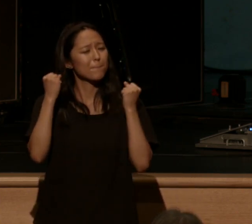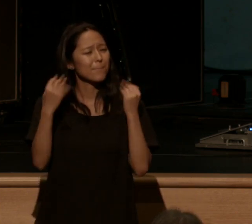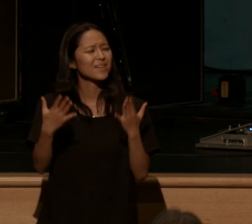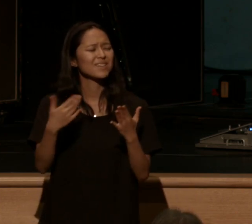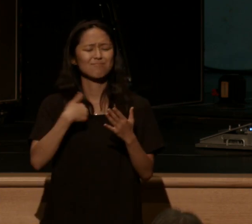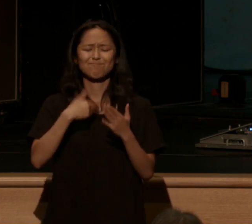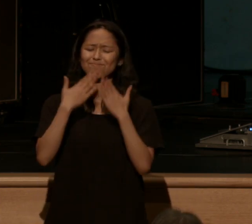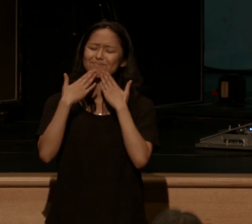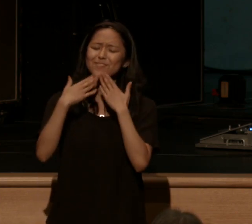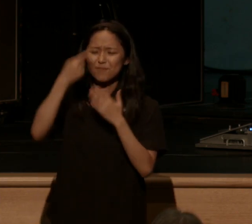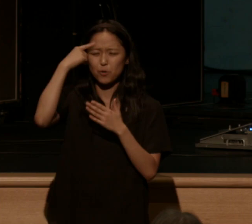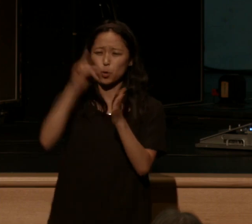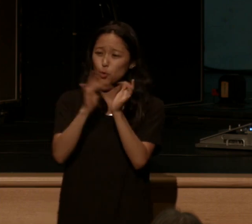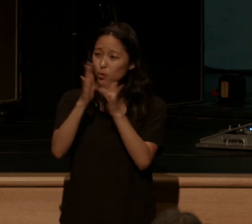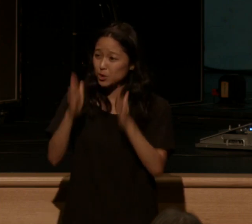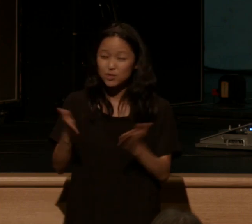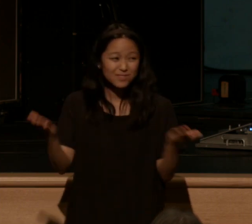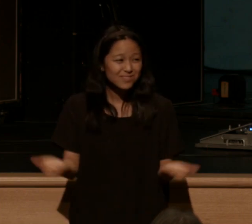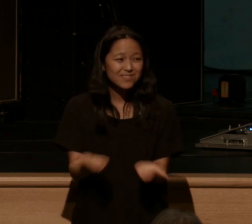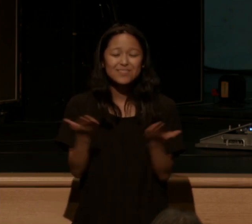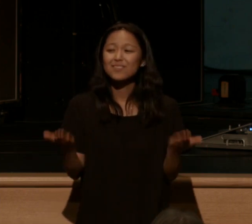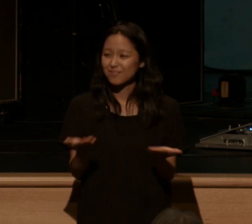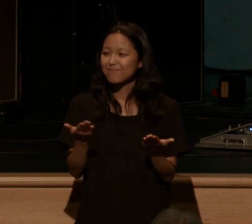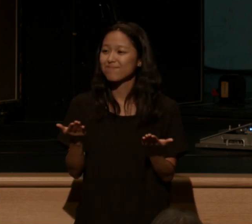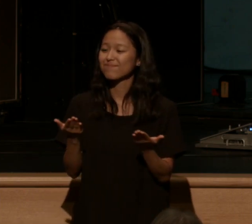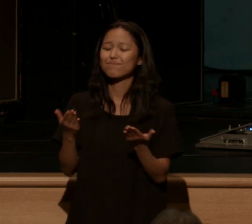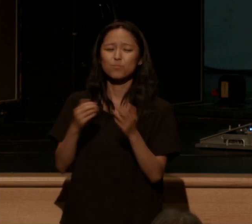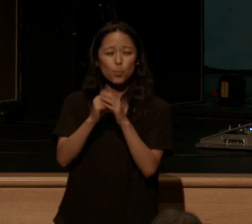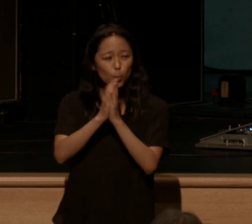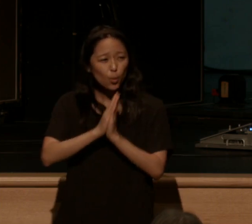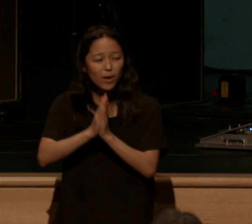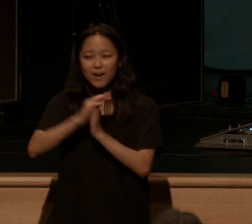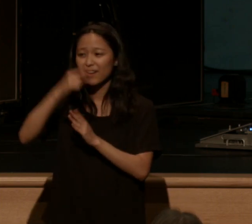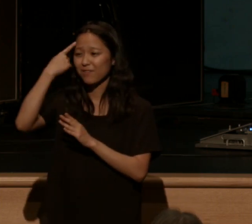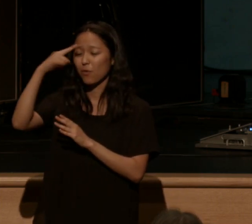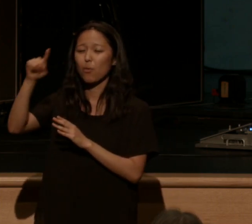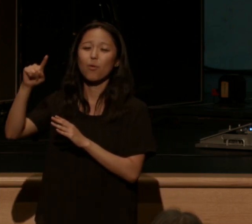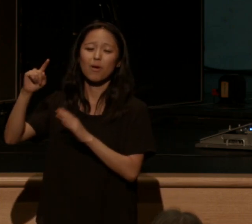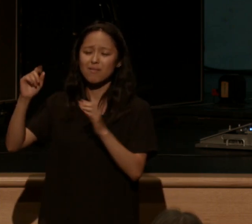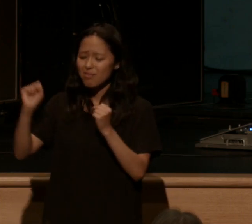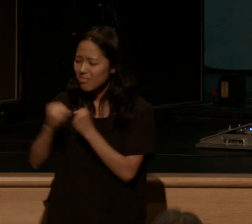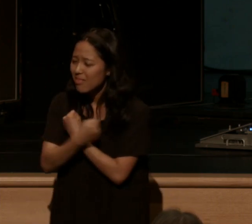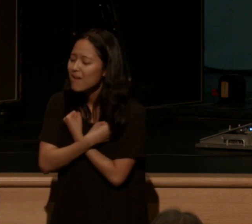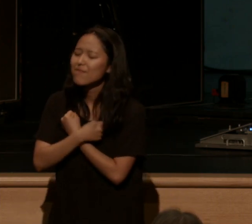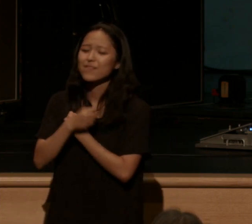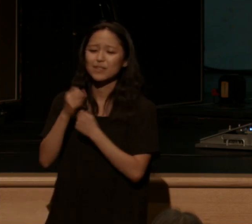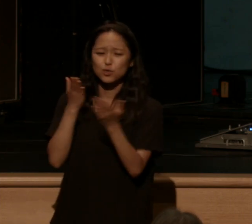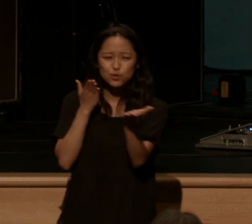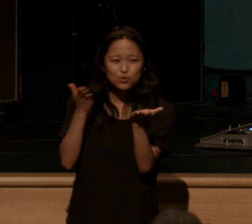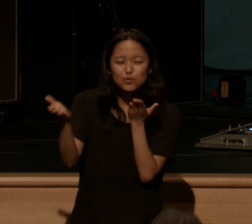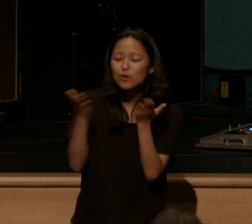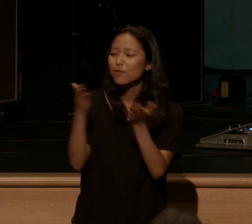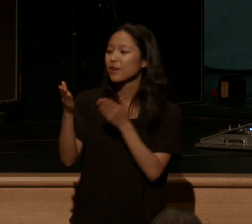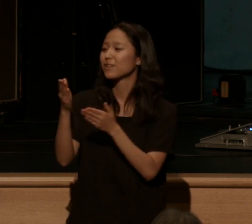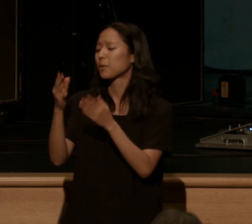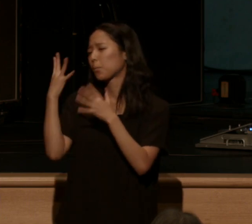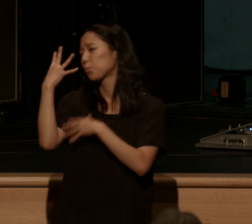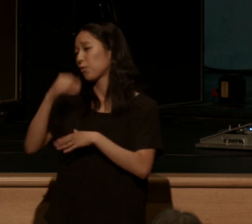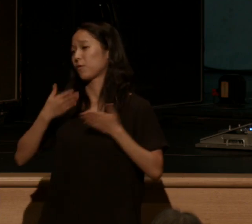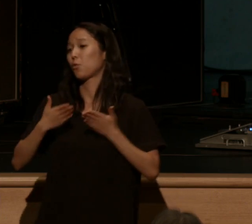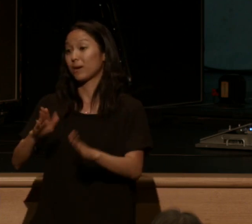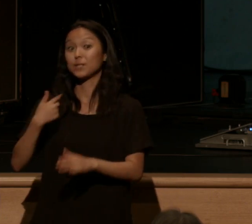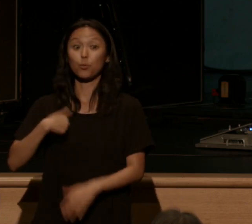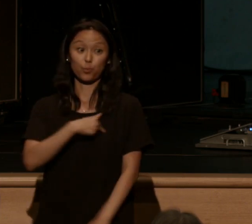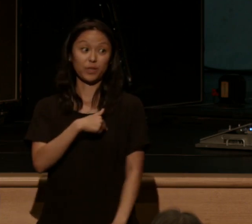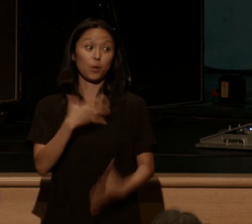for that heart for Christ, a heart for the lost, going around praying for, speaking to, loving, witnessing, serving in such beautiful ways. We